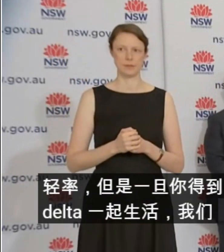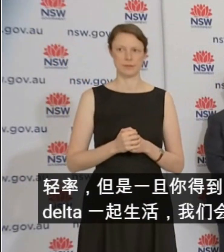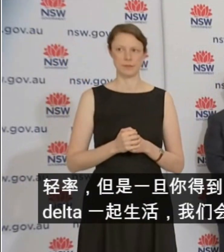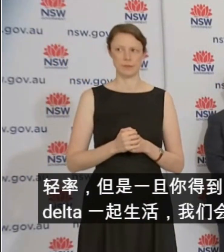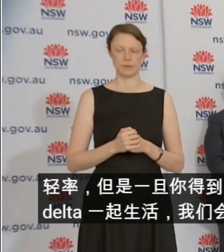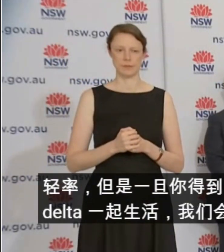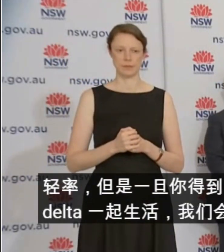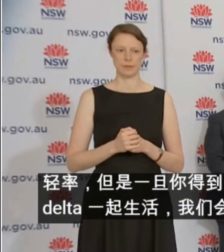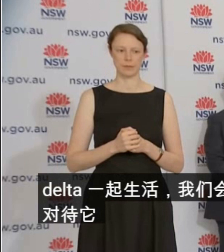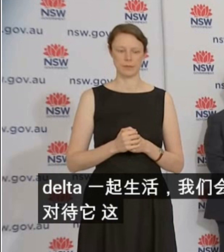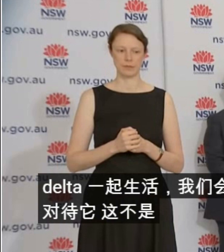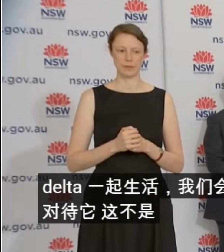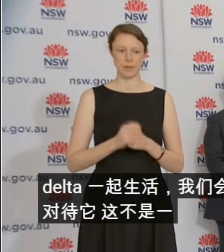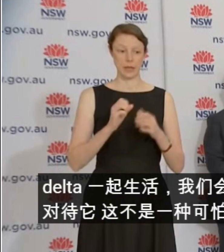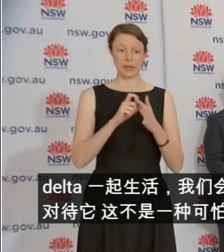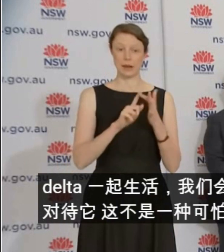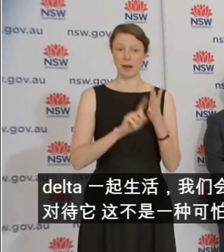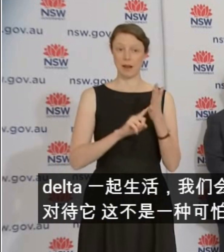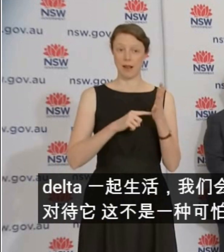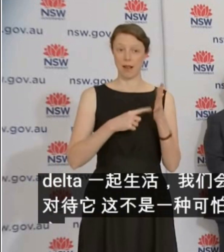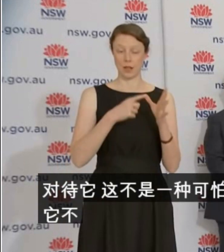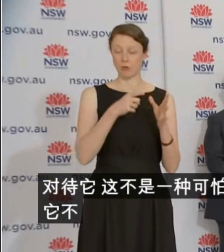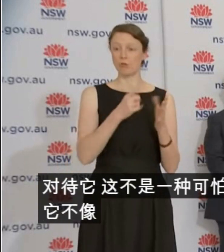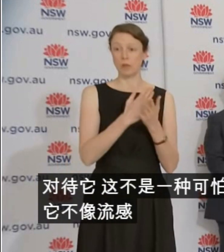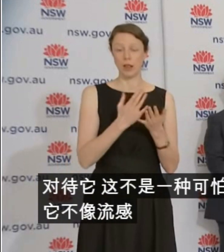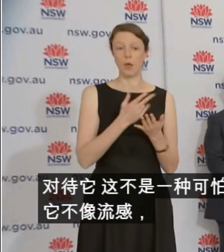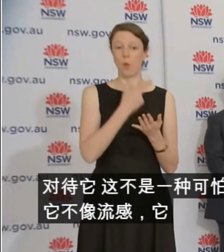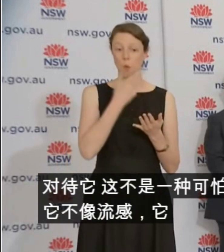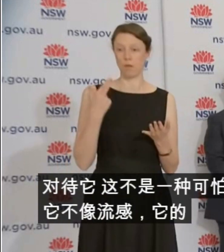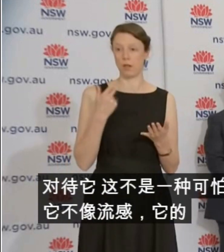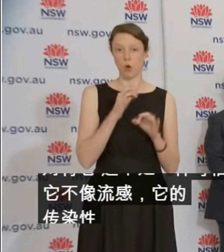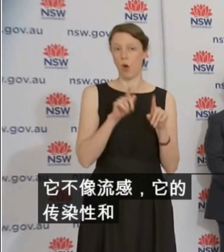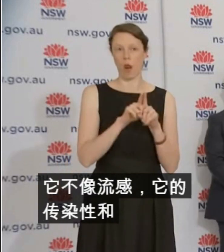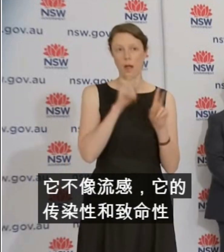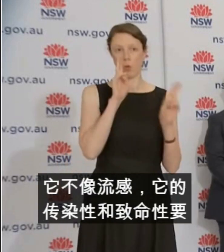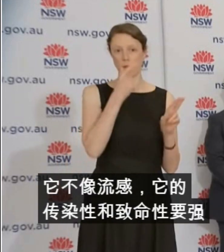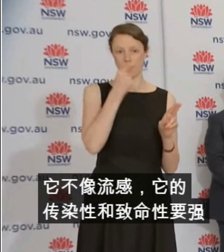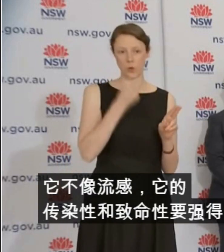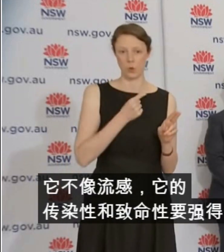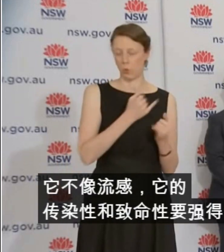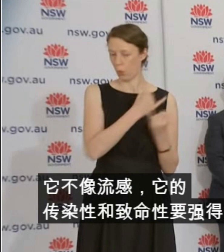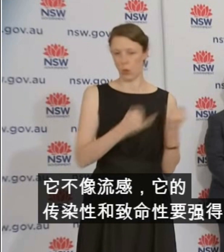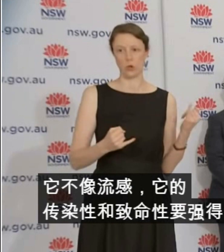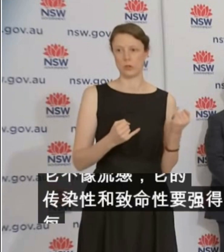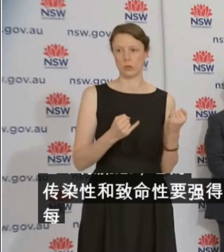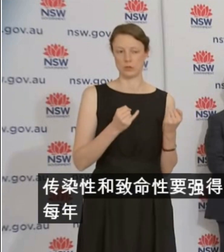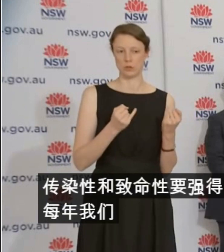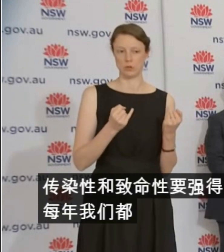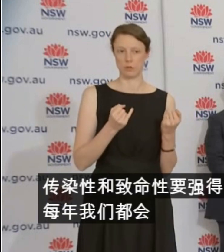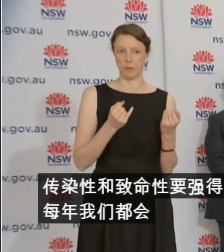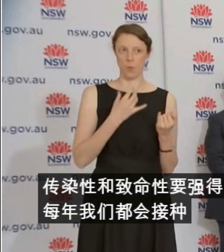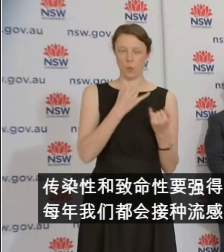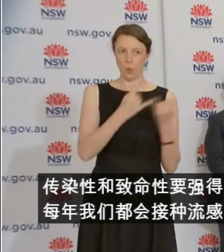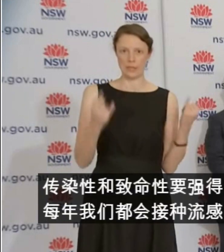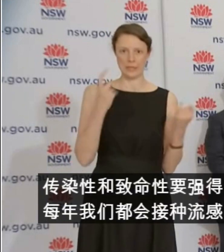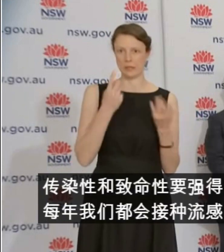we will be treating this like you treat, it's a horrible disease, it's not like the flu, it's much more contagious and much more deadly. But every year we get a